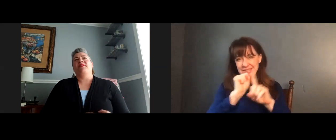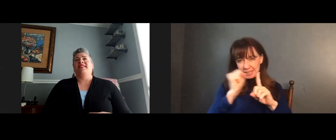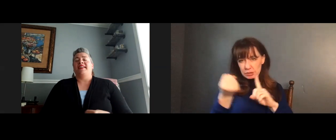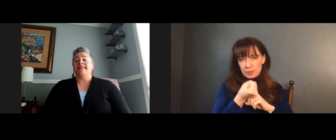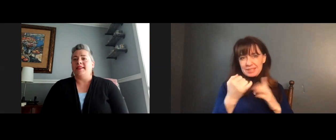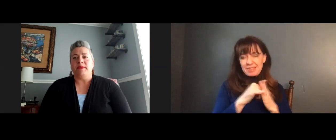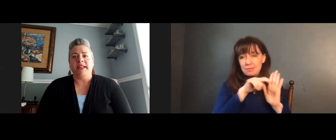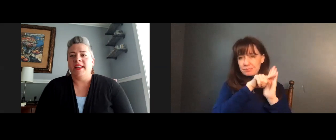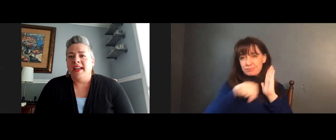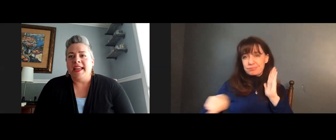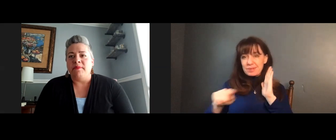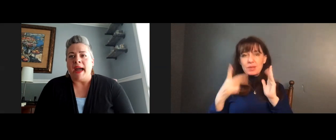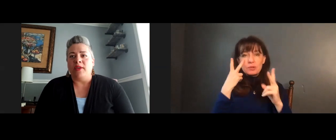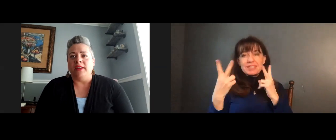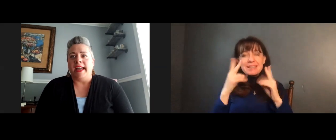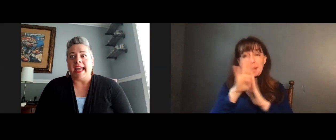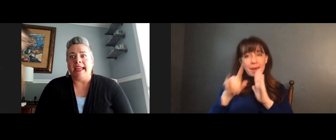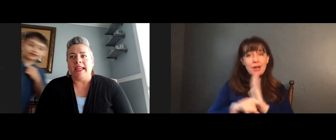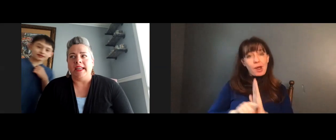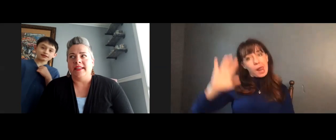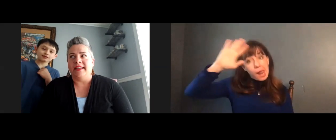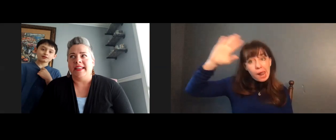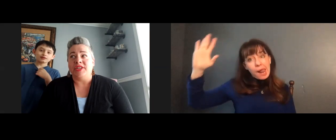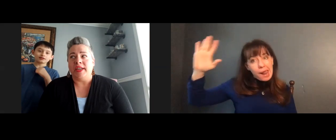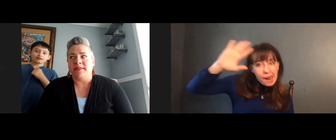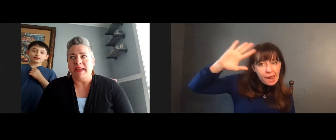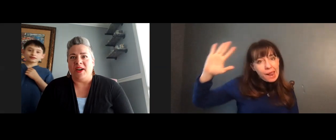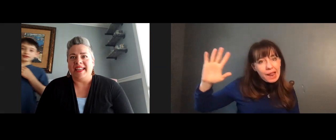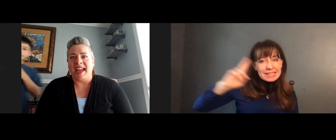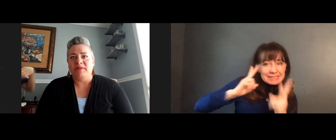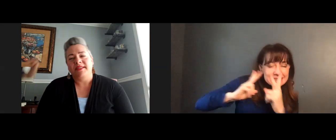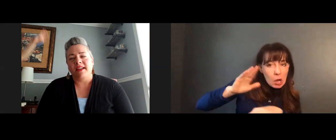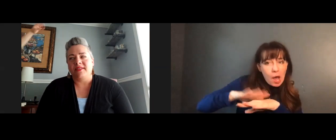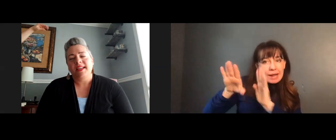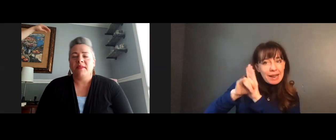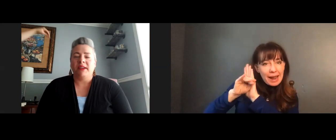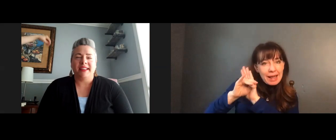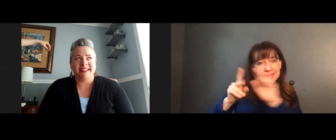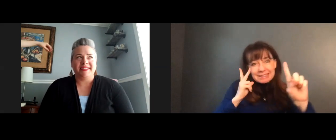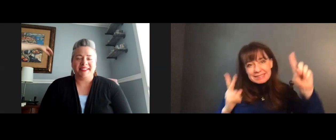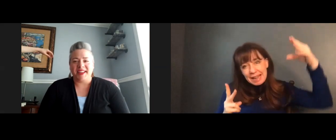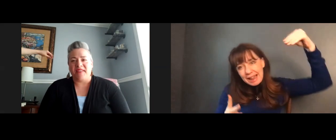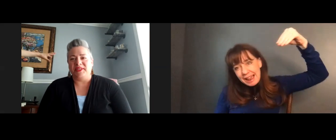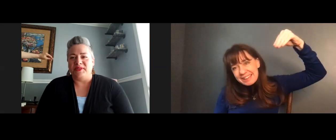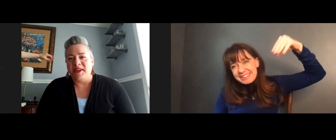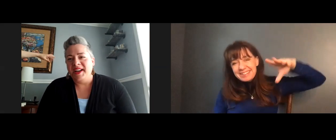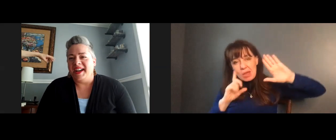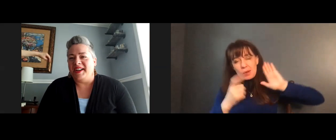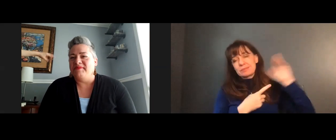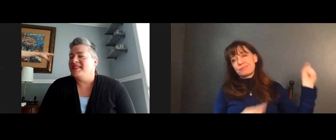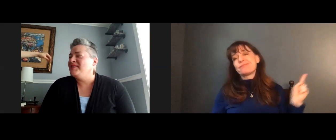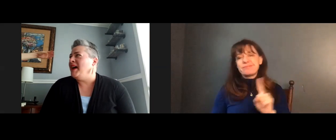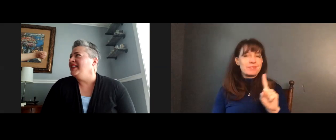rabbit hole i thought because he's been in the background like aching and itching to be on camera so like come on in have a little